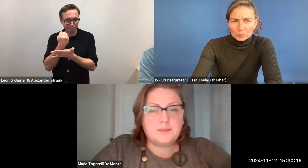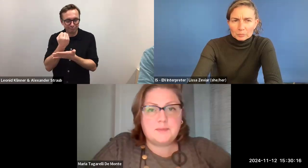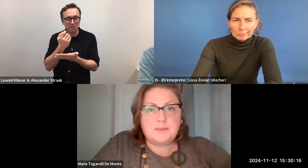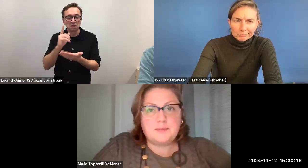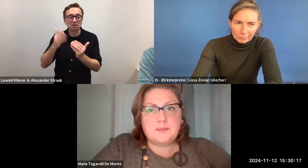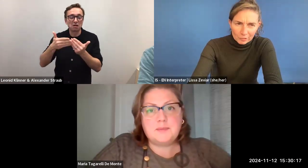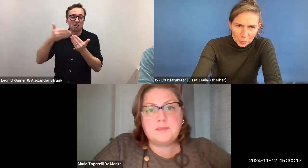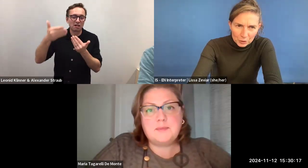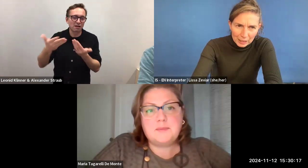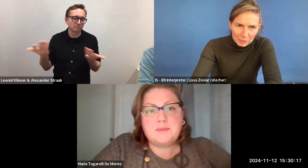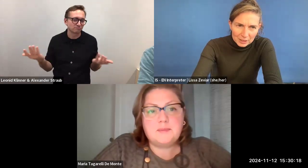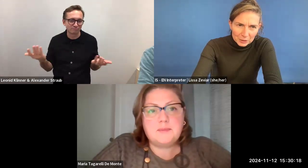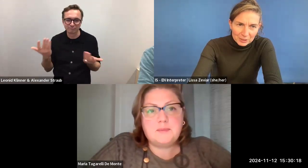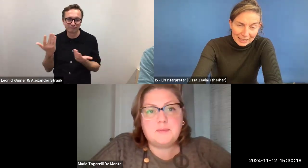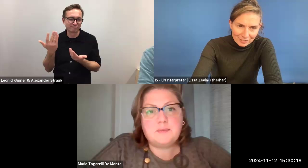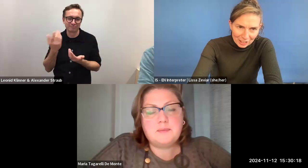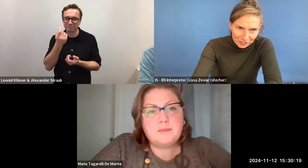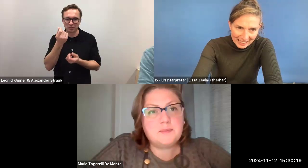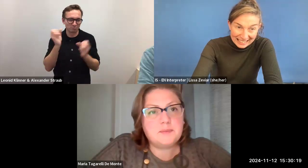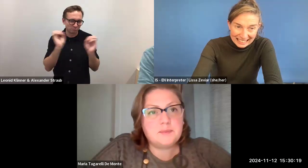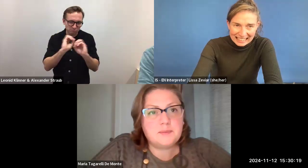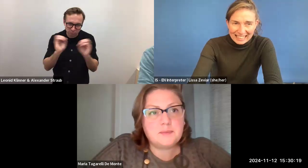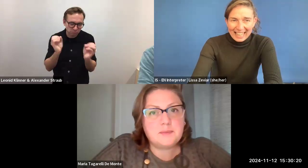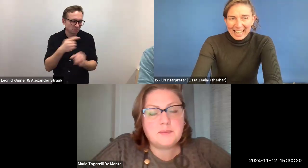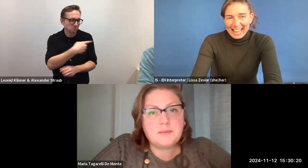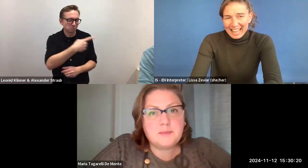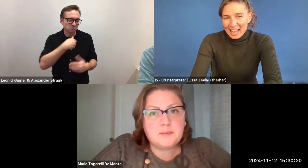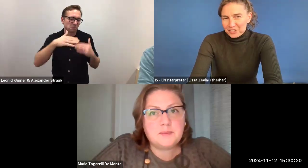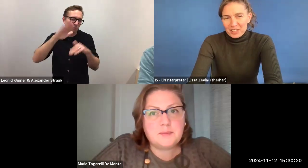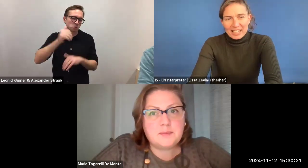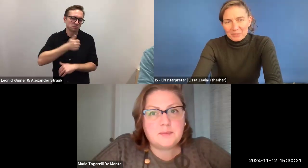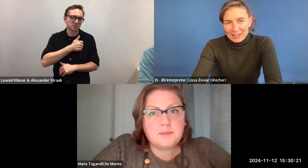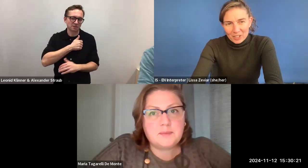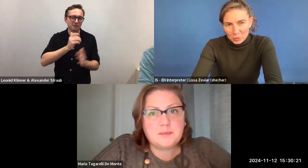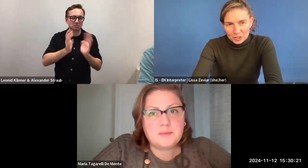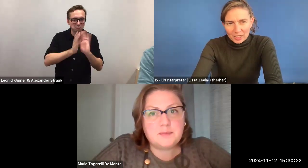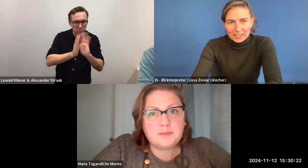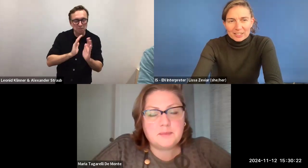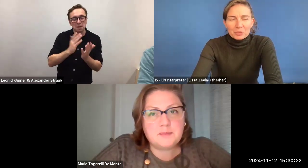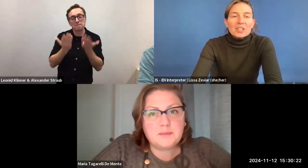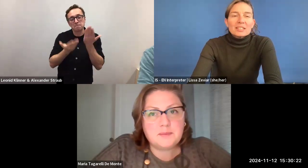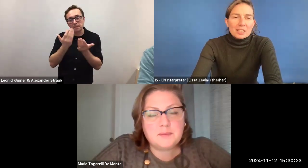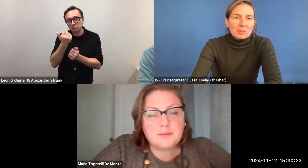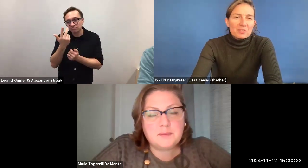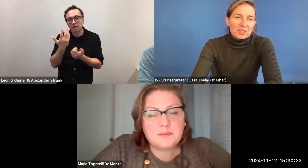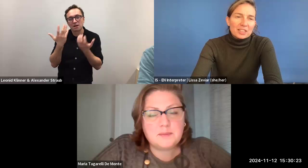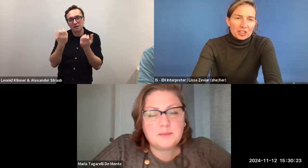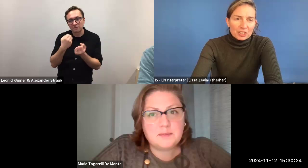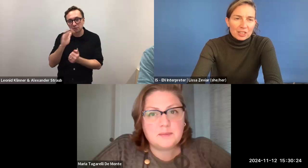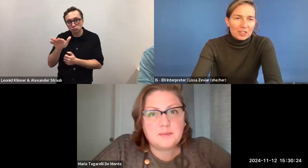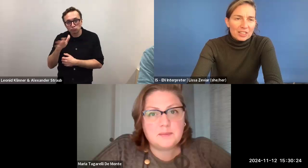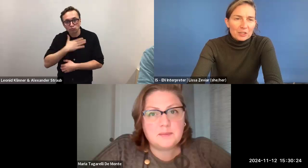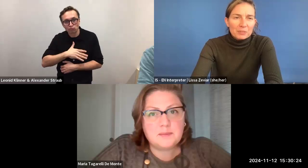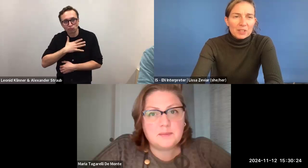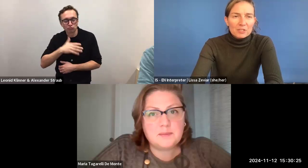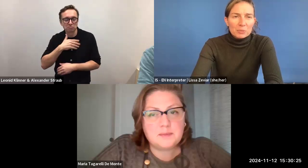filming. So we were able to take advantage of that. After then, we have not worked on it. We've done some of